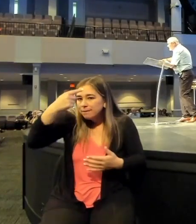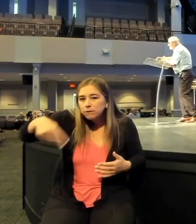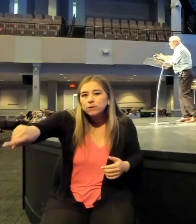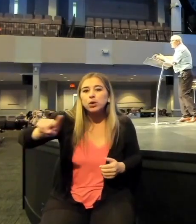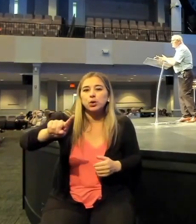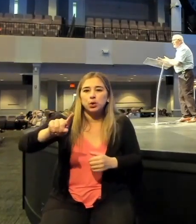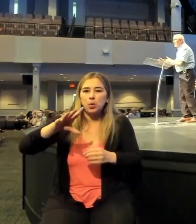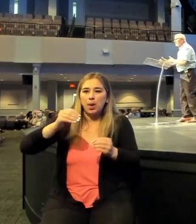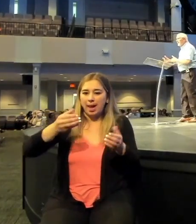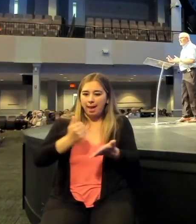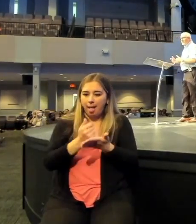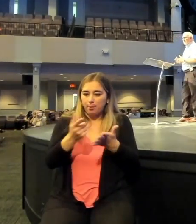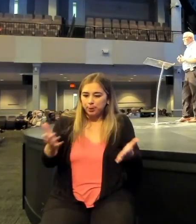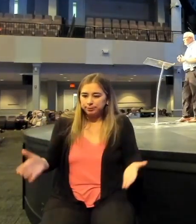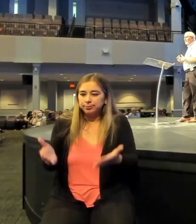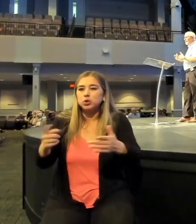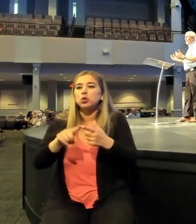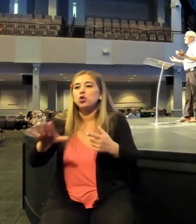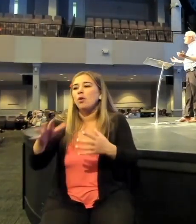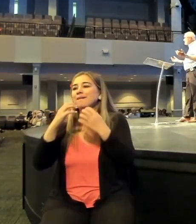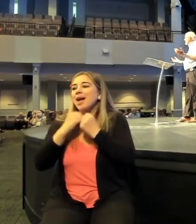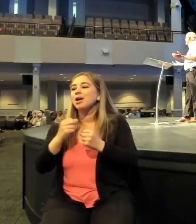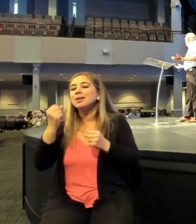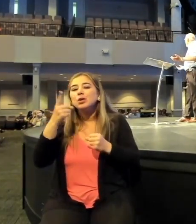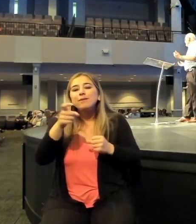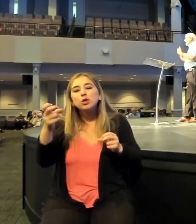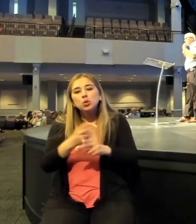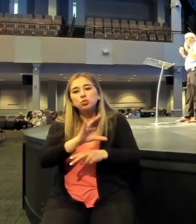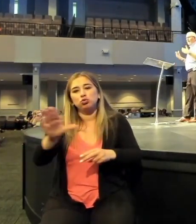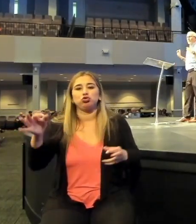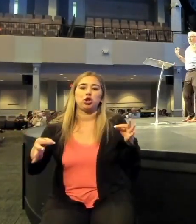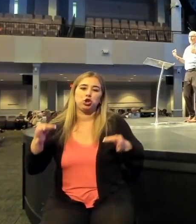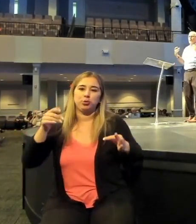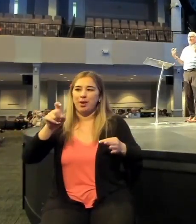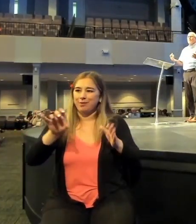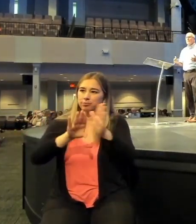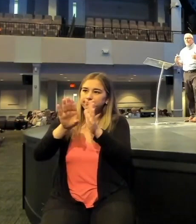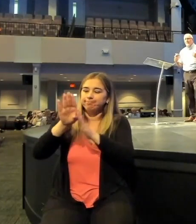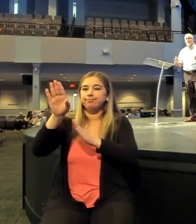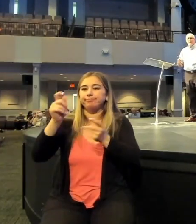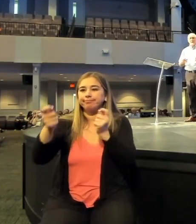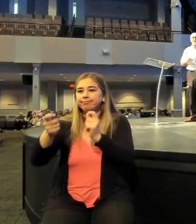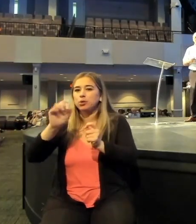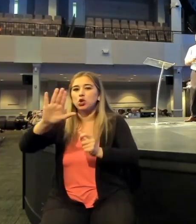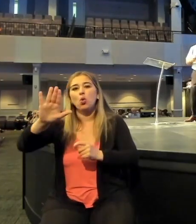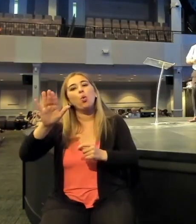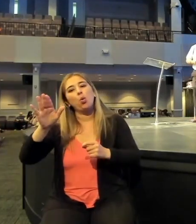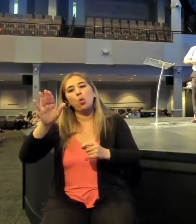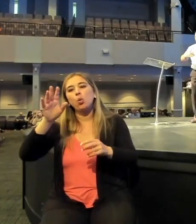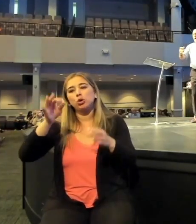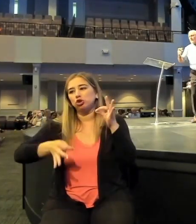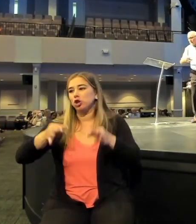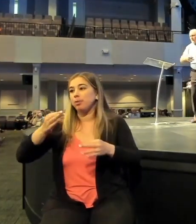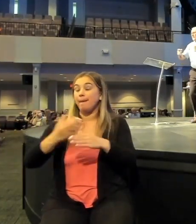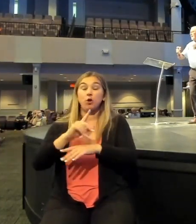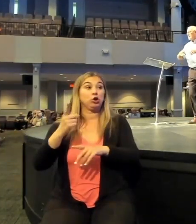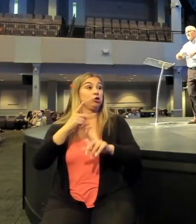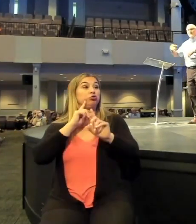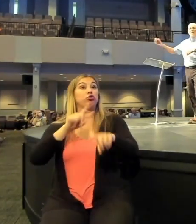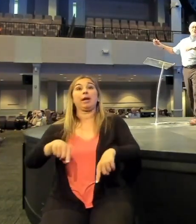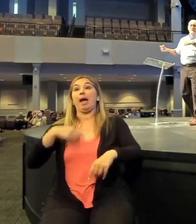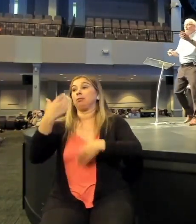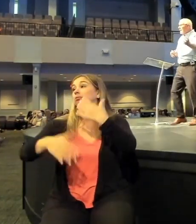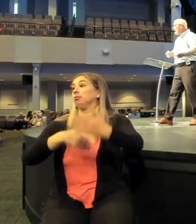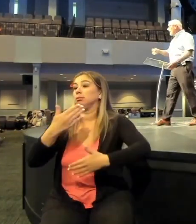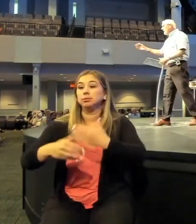and head you towards your values. But you got to use your judgment. You got to develop your judgment, your ability to, before you just react to everything